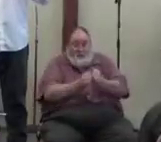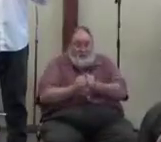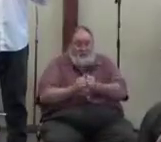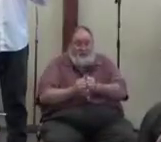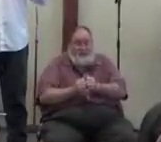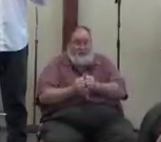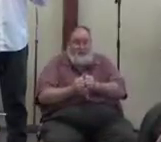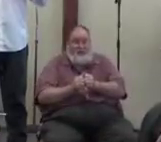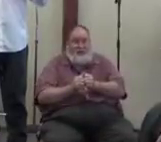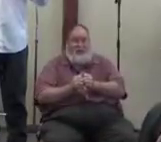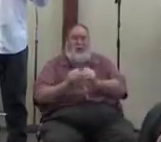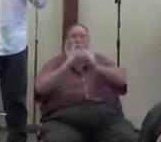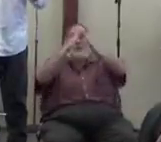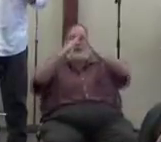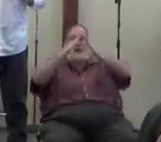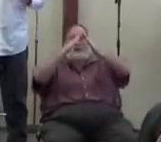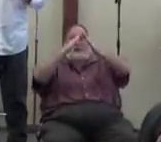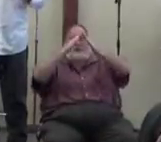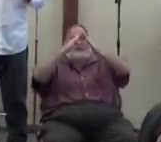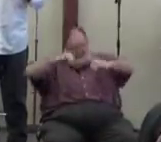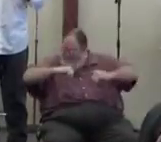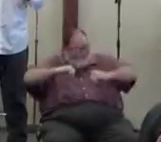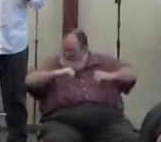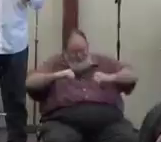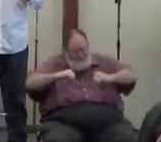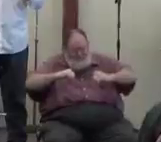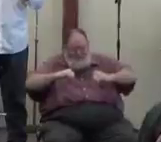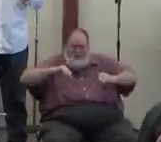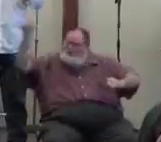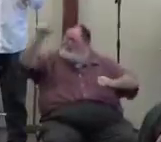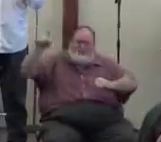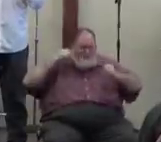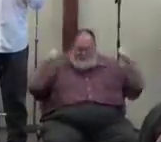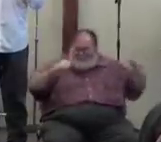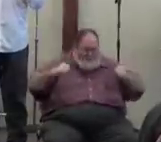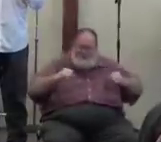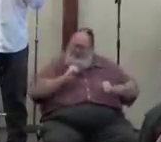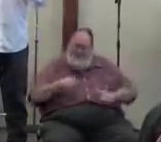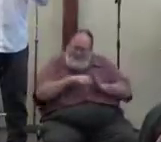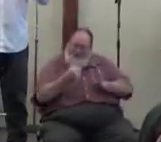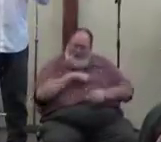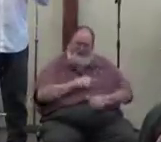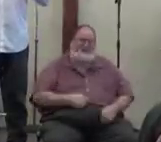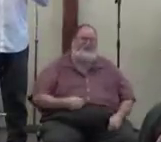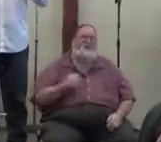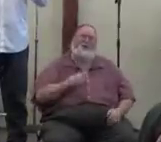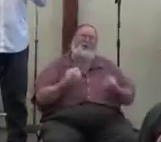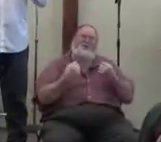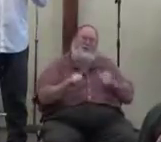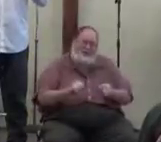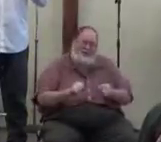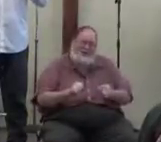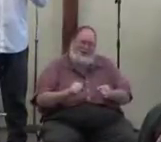the roof won't fall in, thunder won't come down and kill us. We're trying to get a